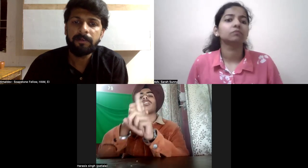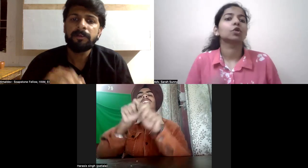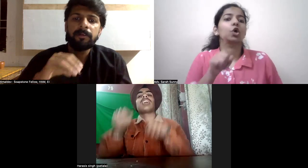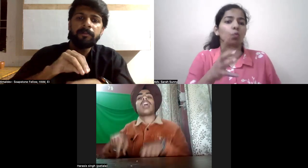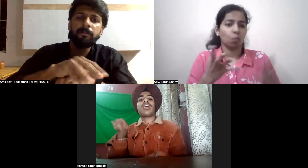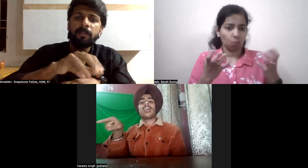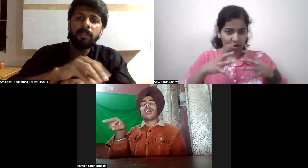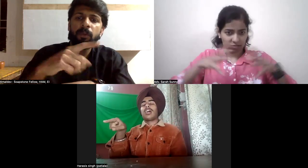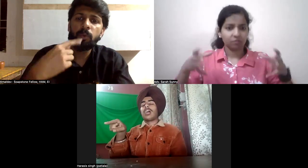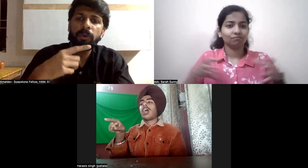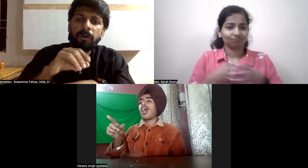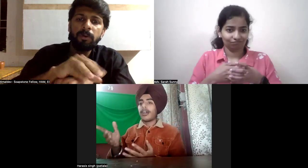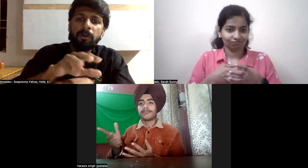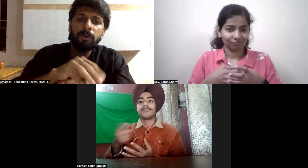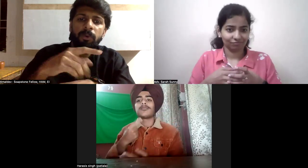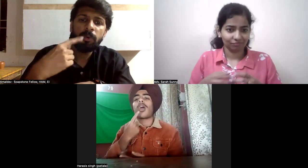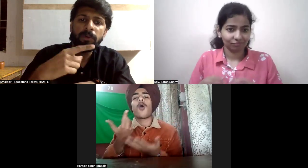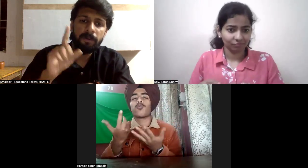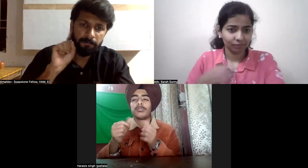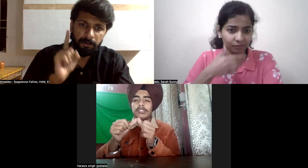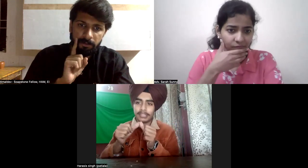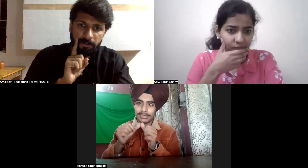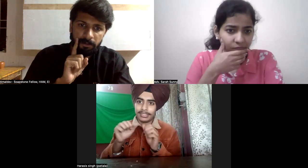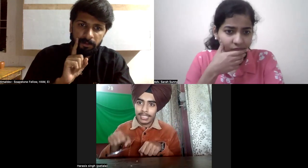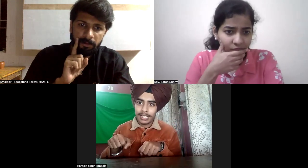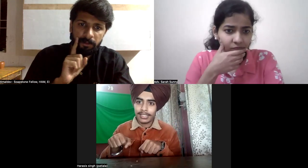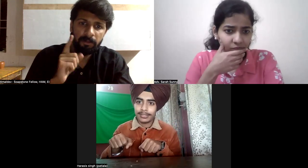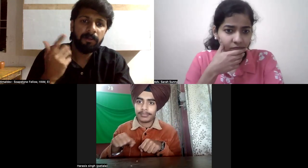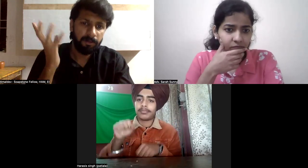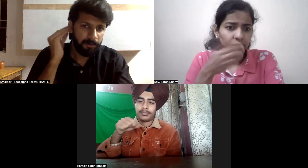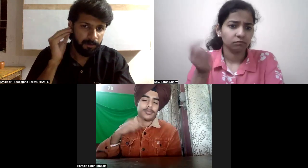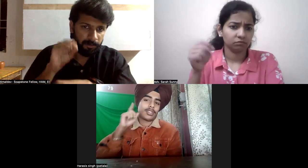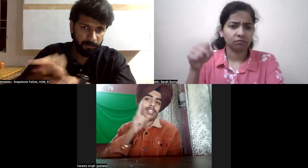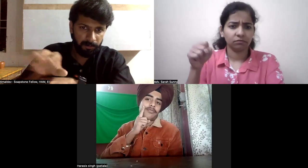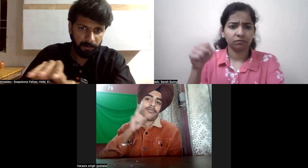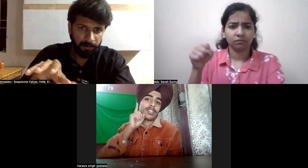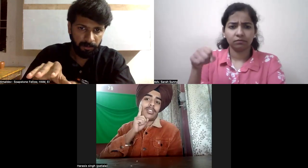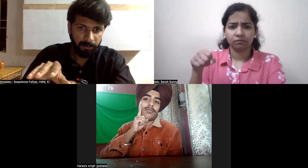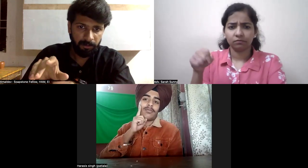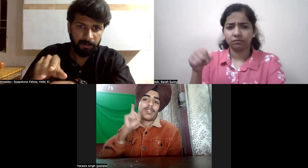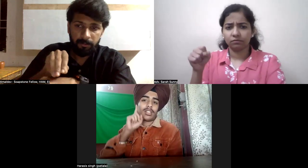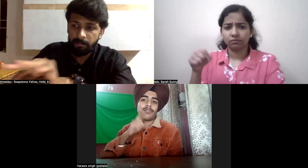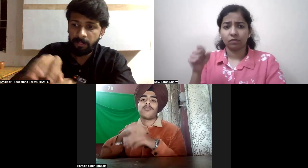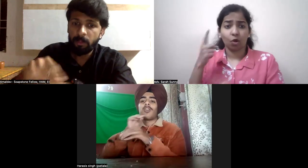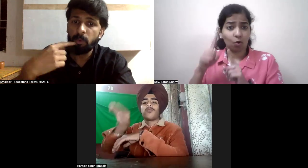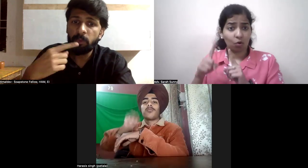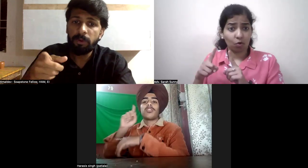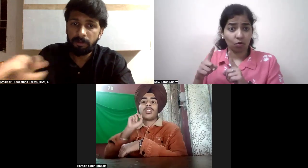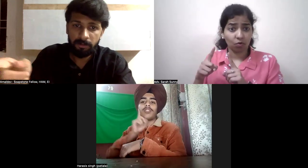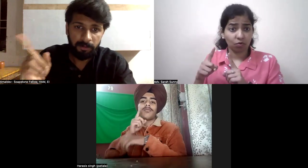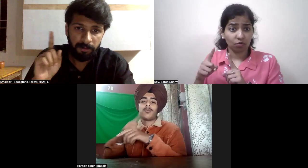I do not have the proper backing whenever I go about advocacy or any of the efforts.